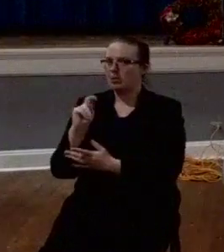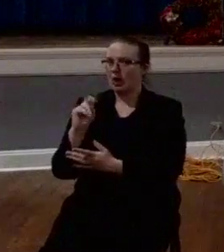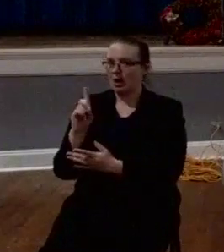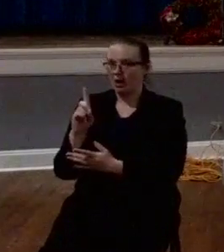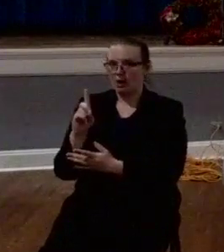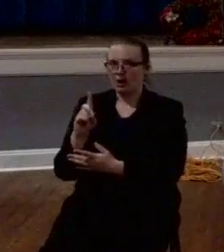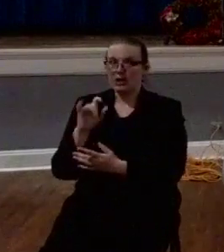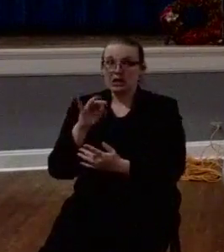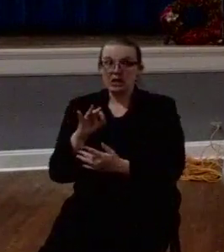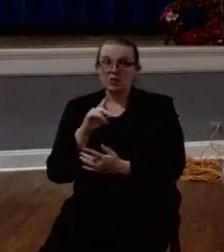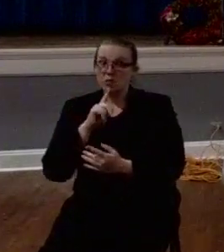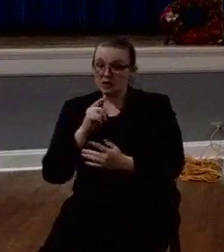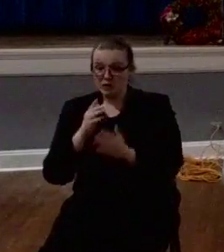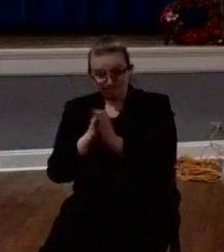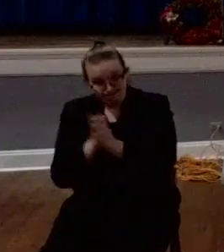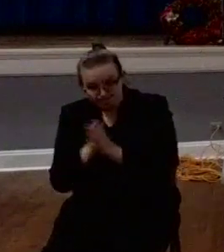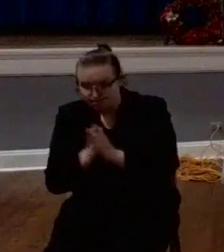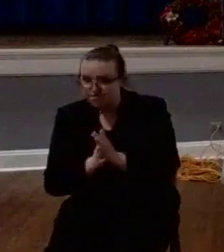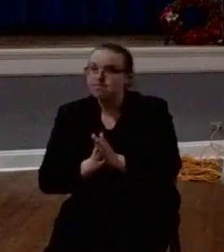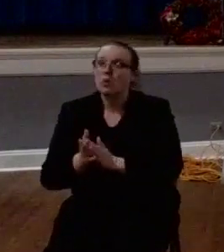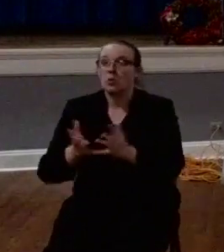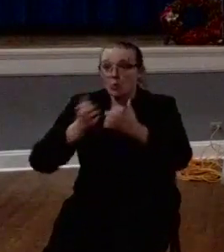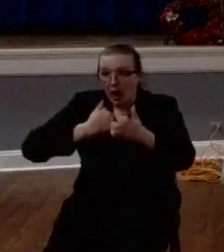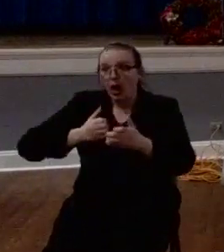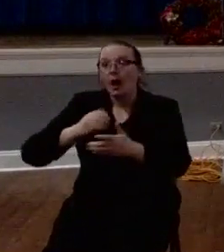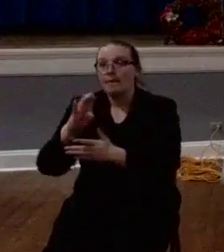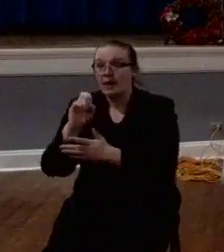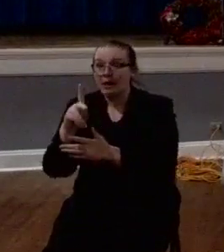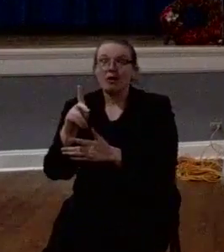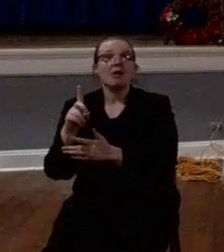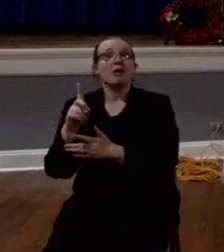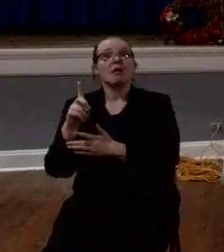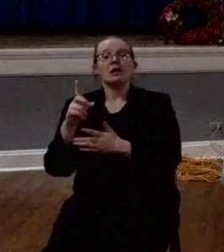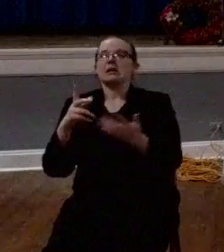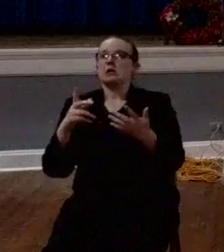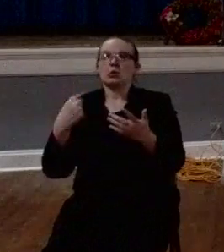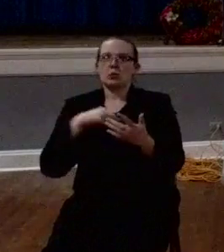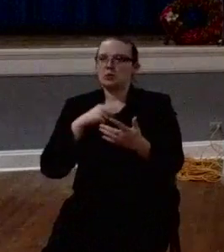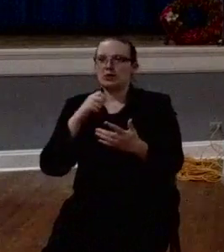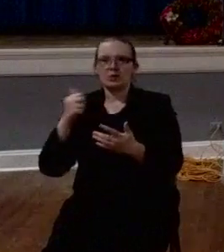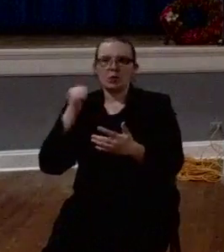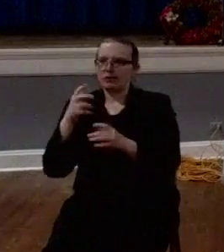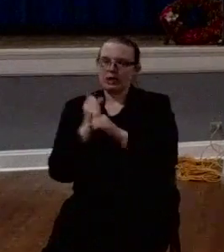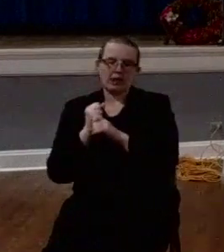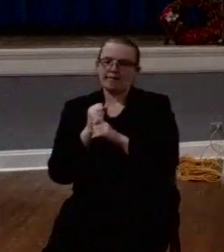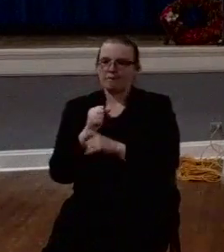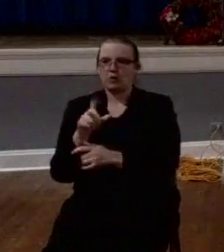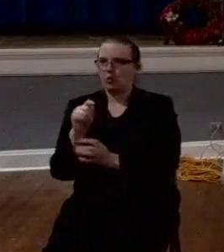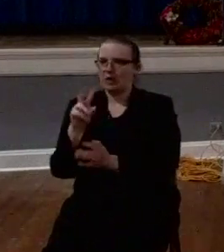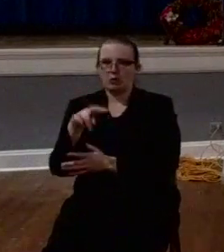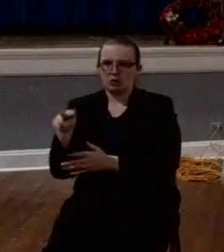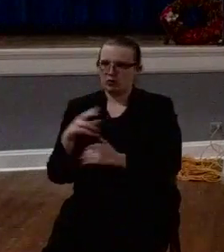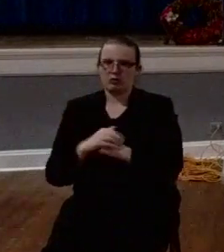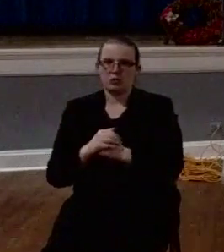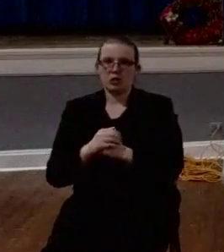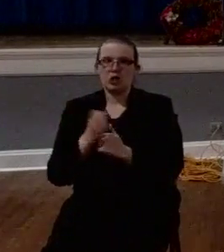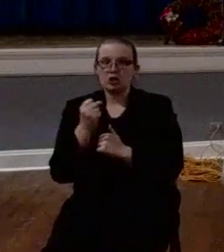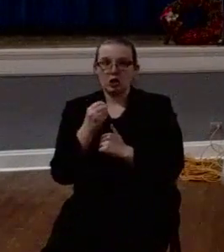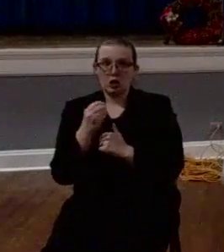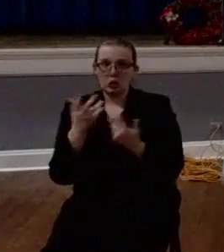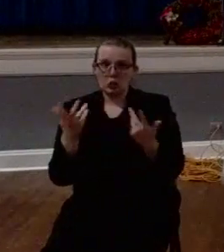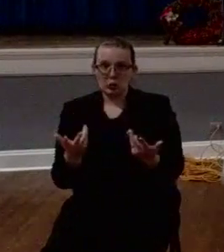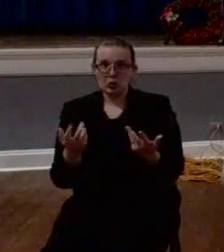don't aggressively go after money, we won't have it in 2022, I can tell you that right now. Not for bond. So, having said